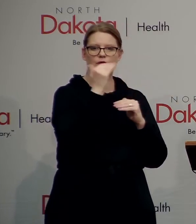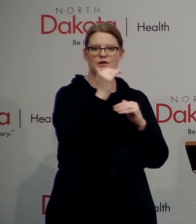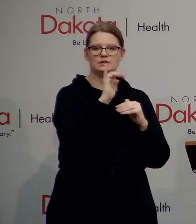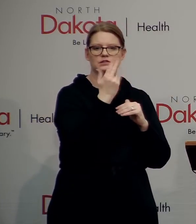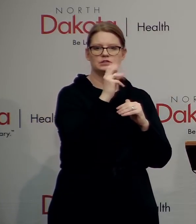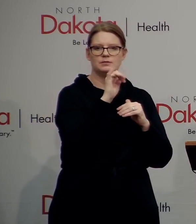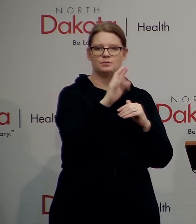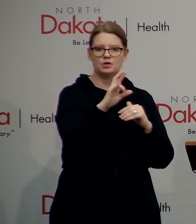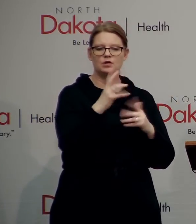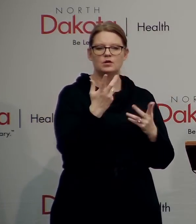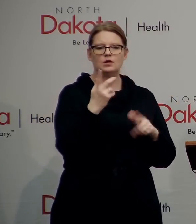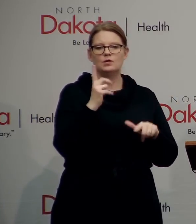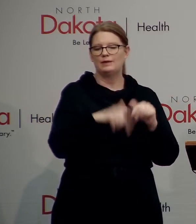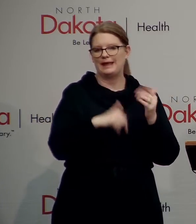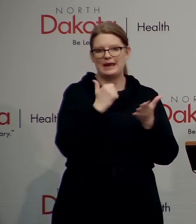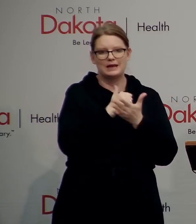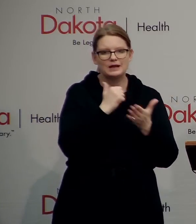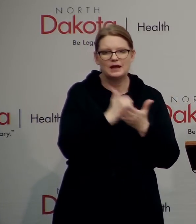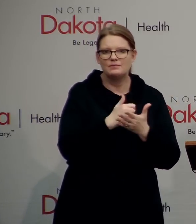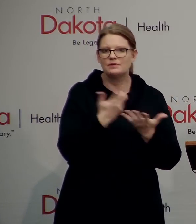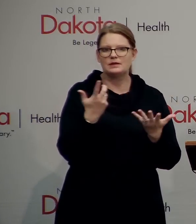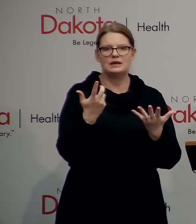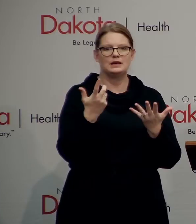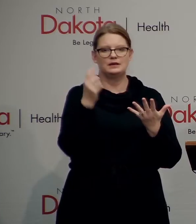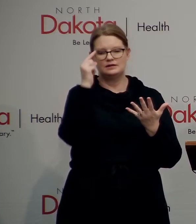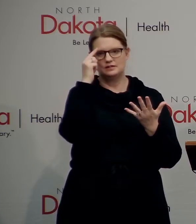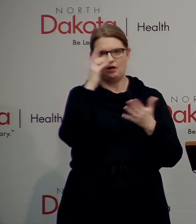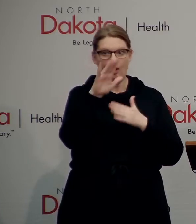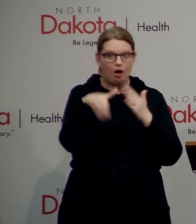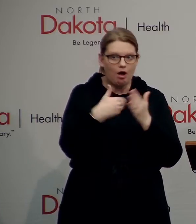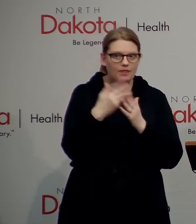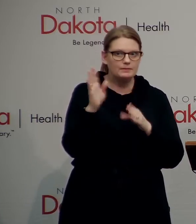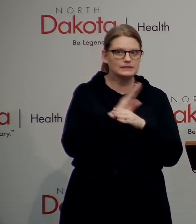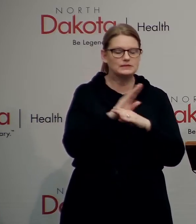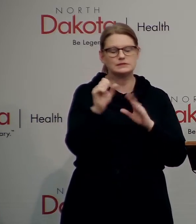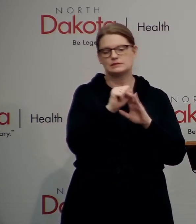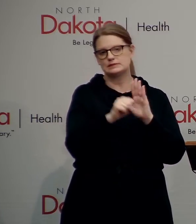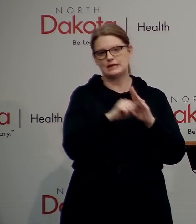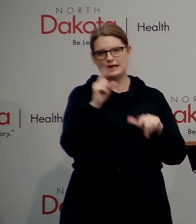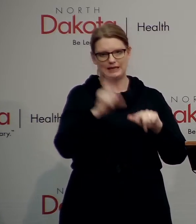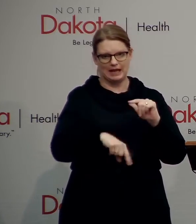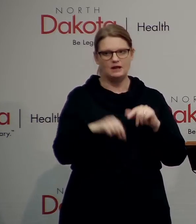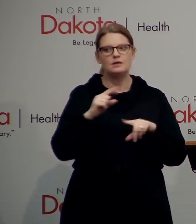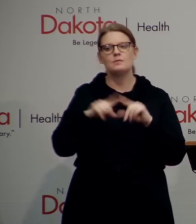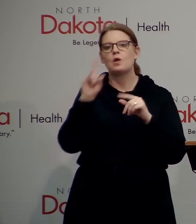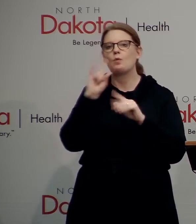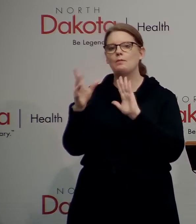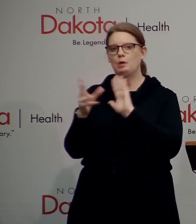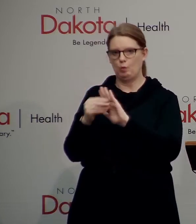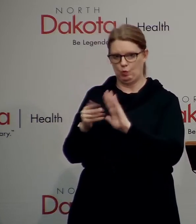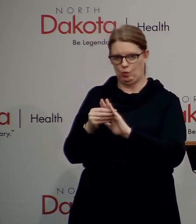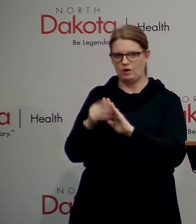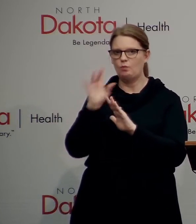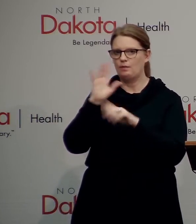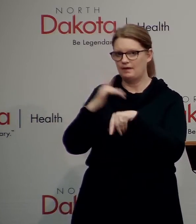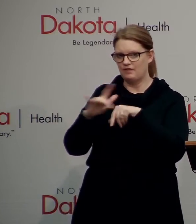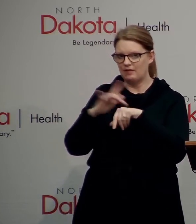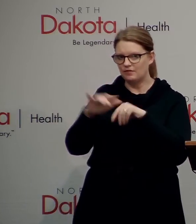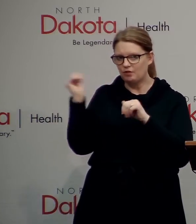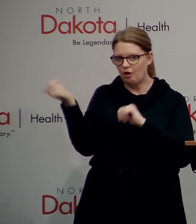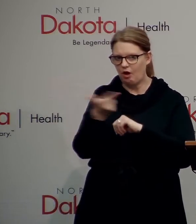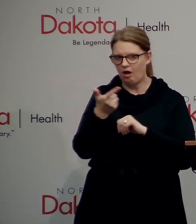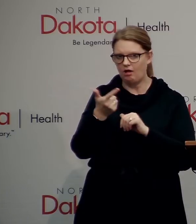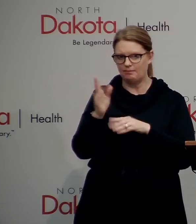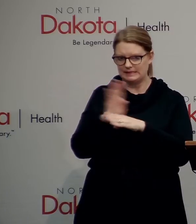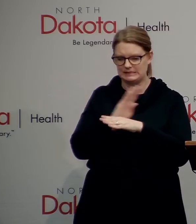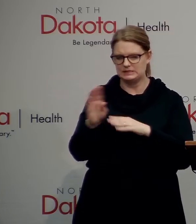we can't accommodate every employer in the state. That call will be recorded, and all the information available will be made available online as well. This is